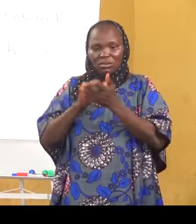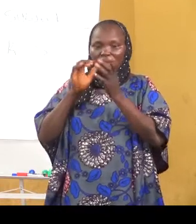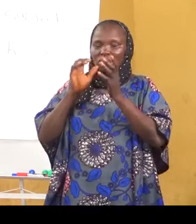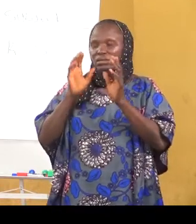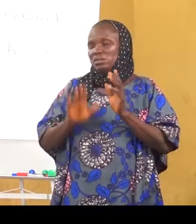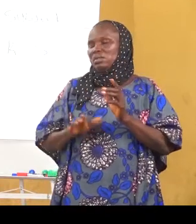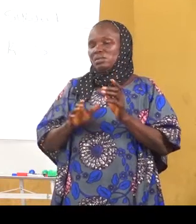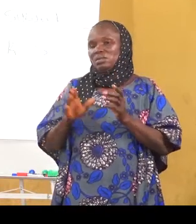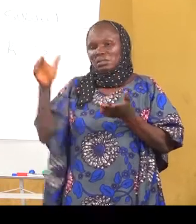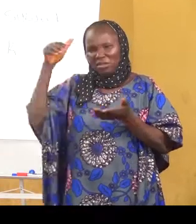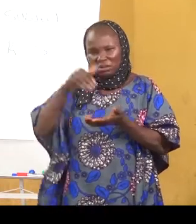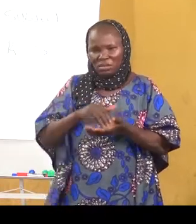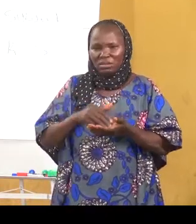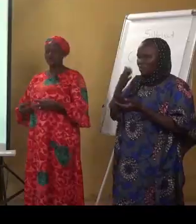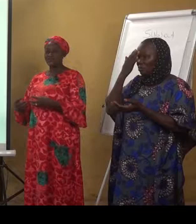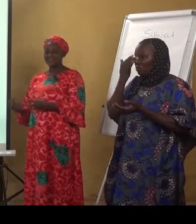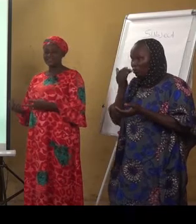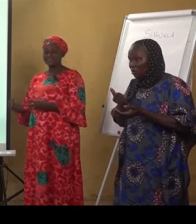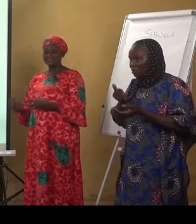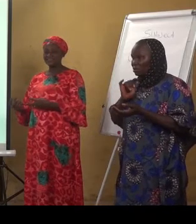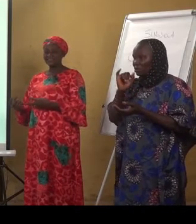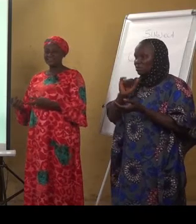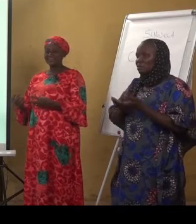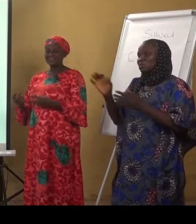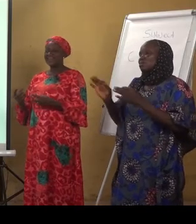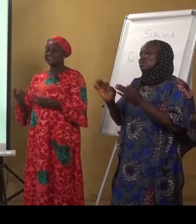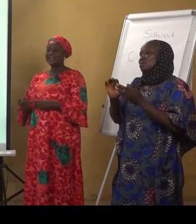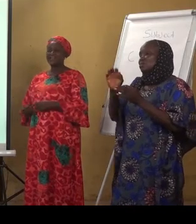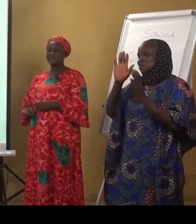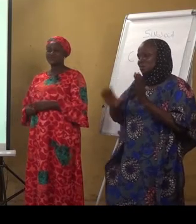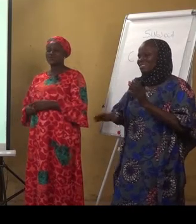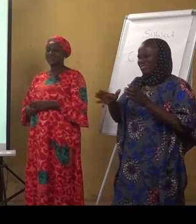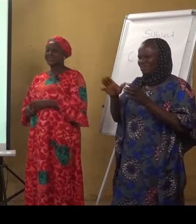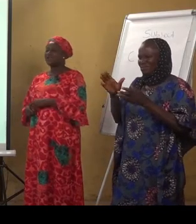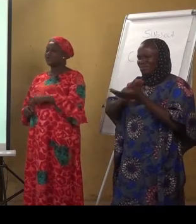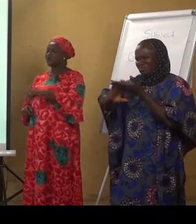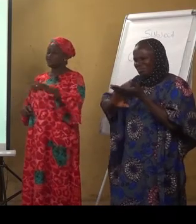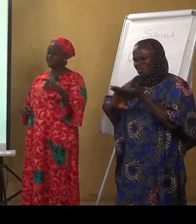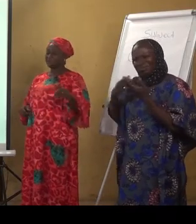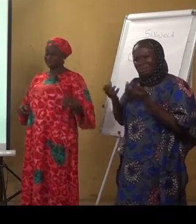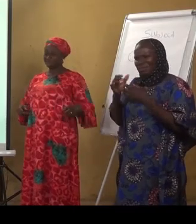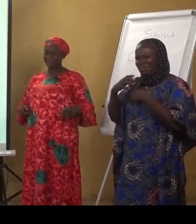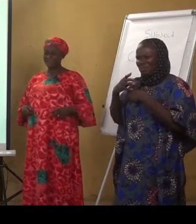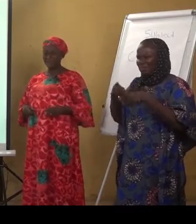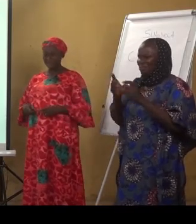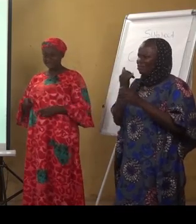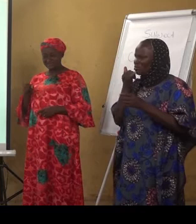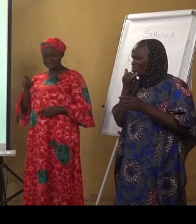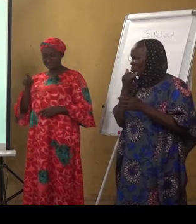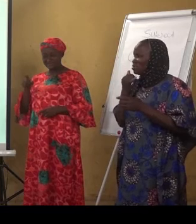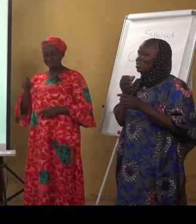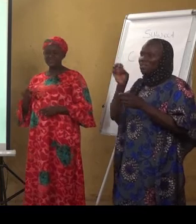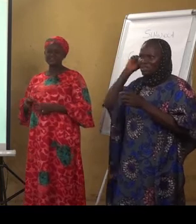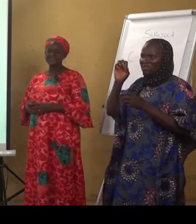is it that if a child has offended, that child cannot call any other person father